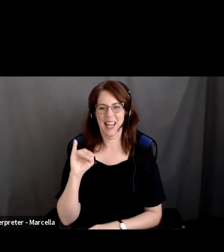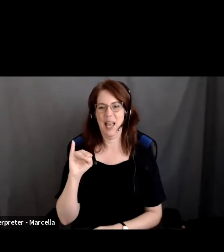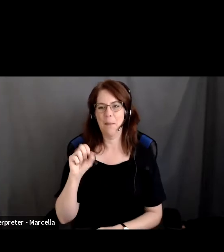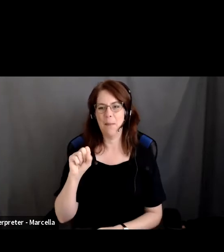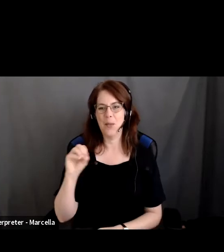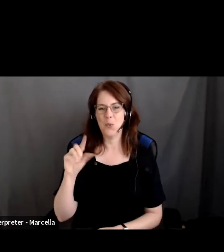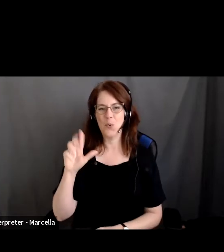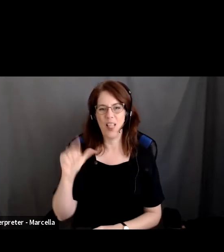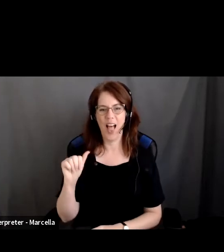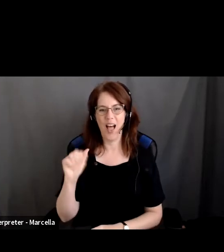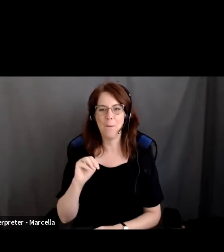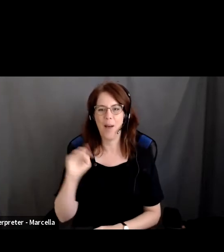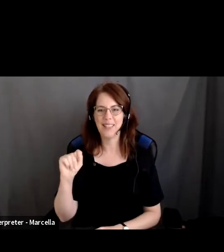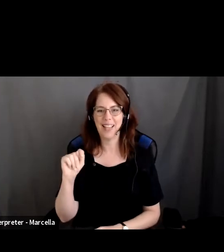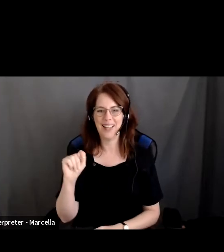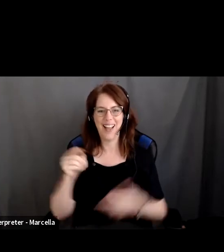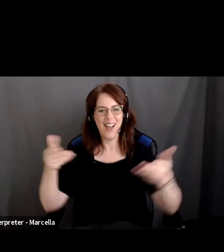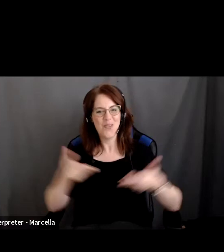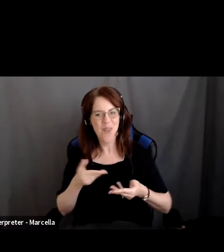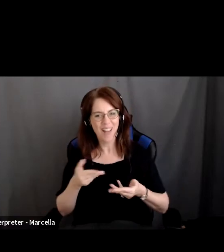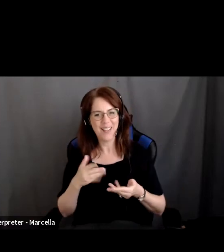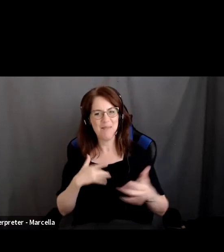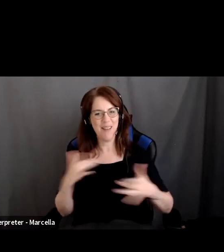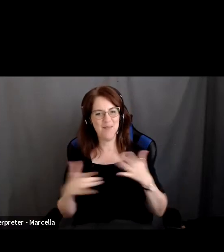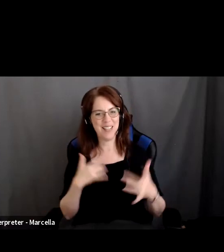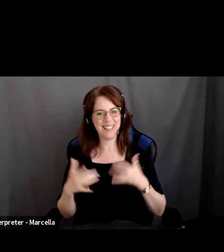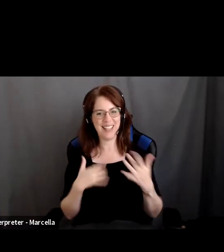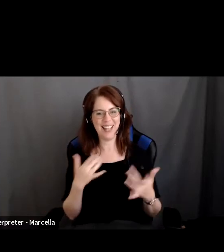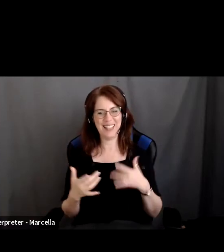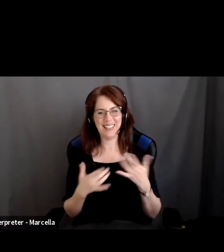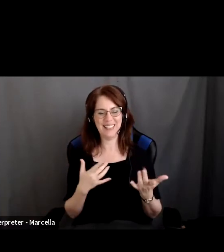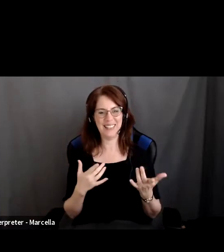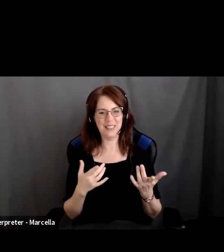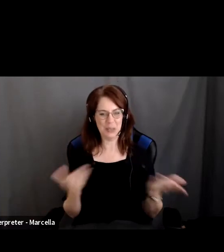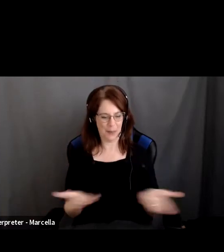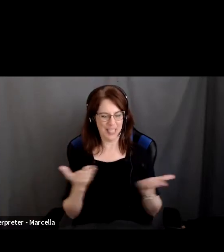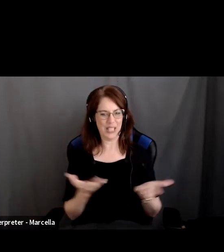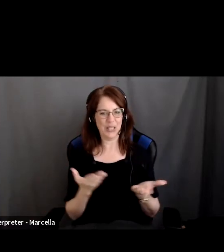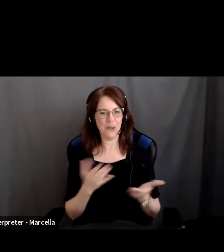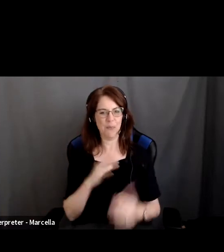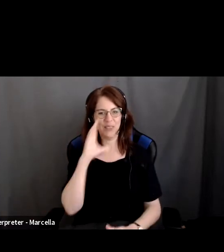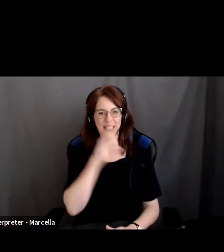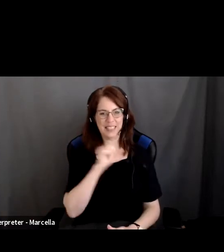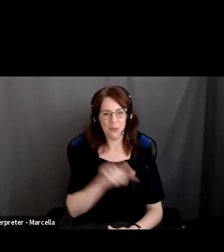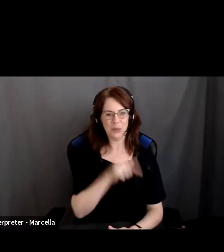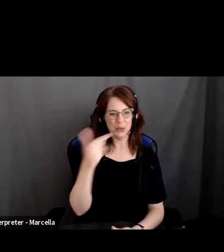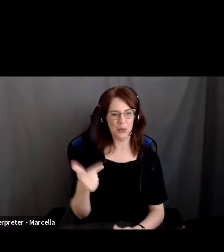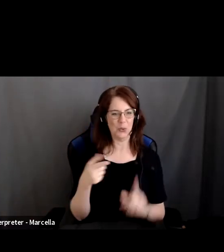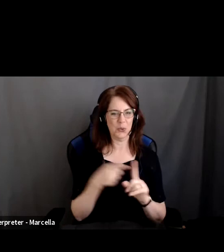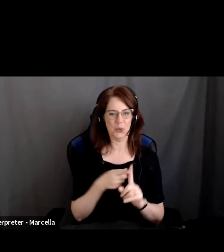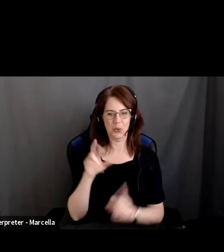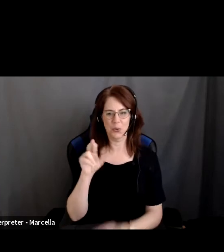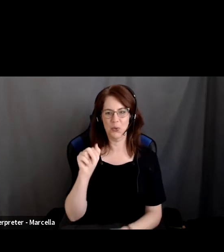Montana. And welcome. I'm excited to be here. And I guess I will turn it over then to